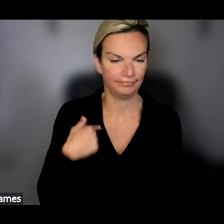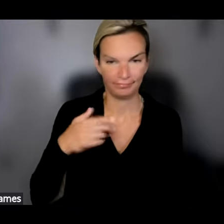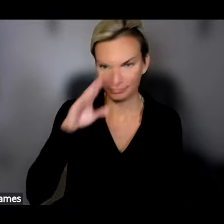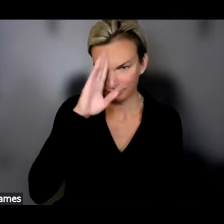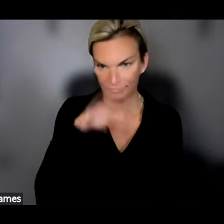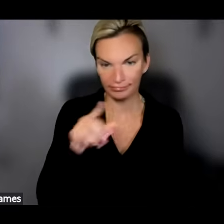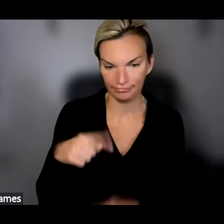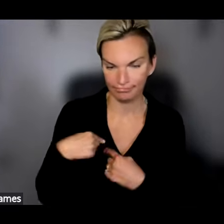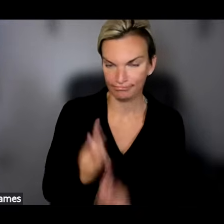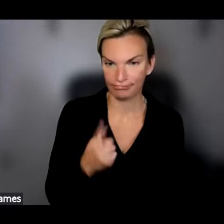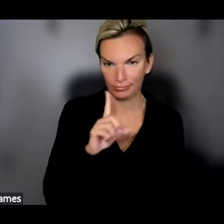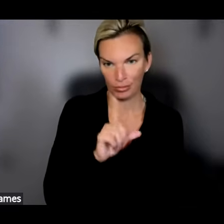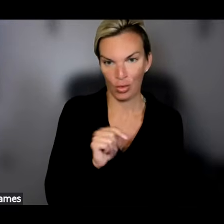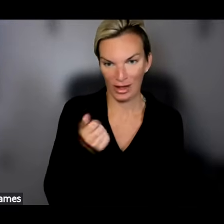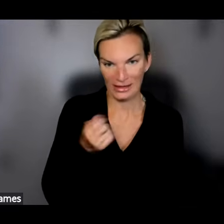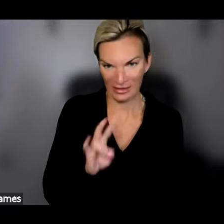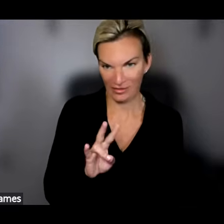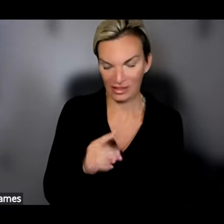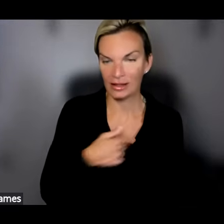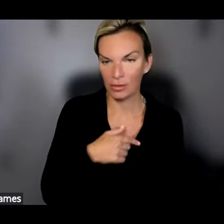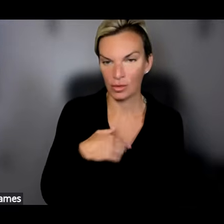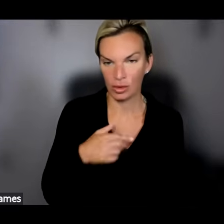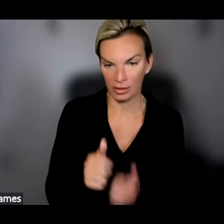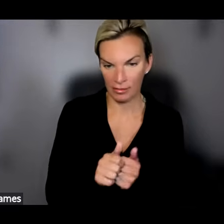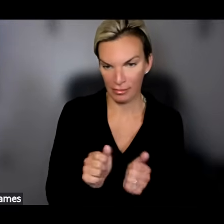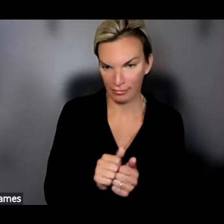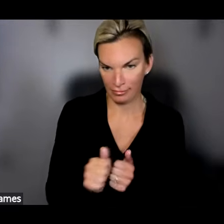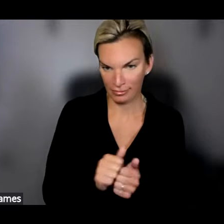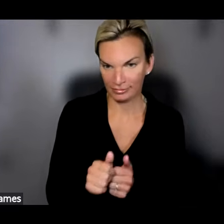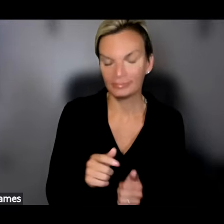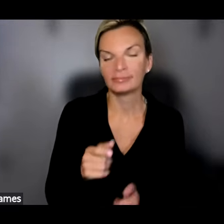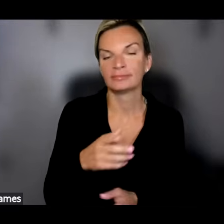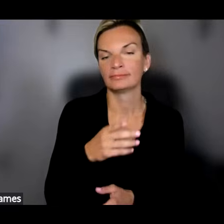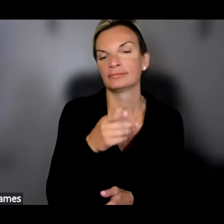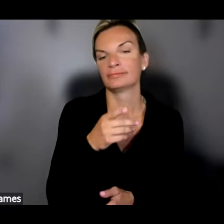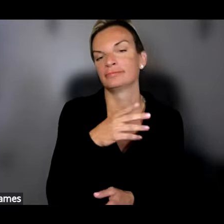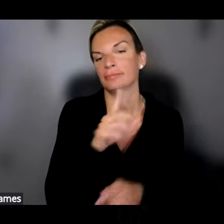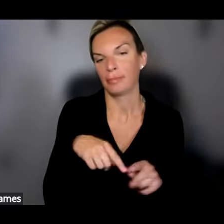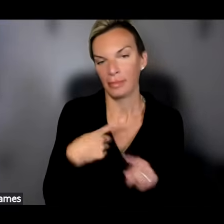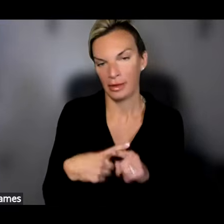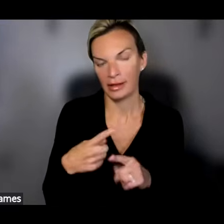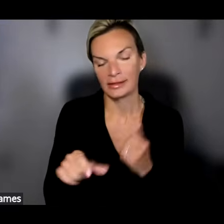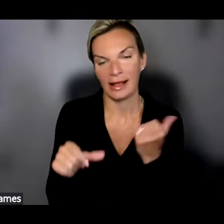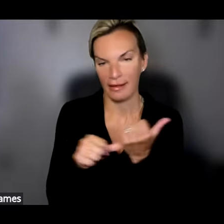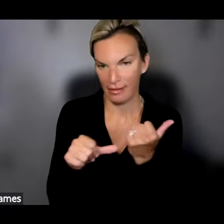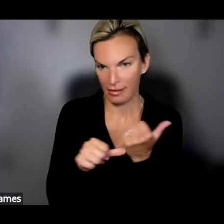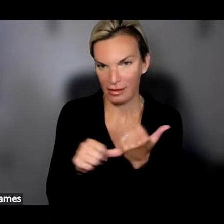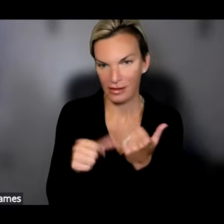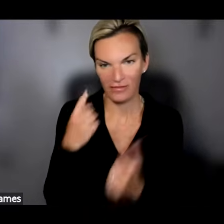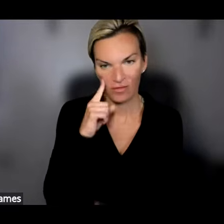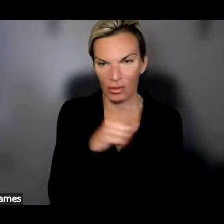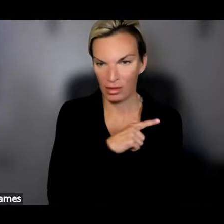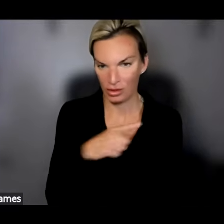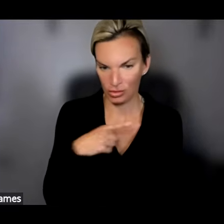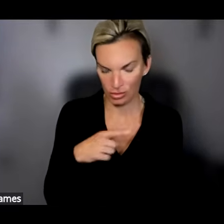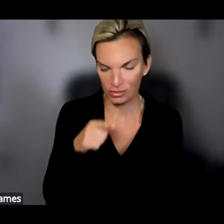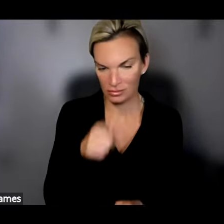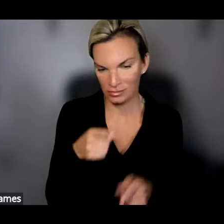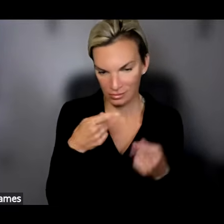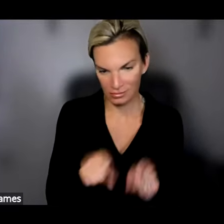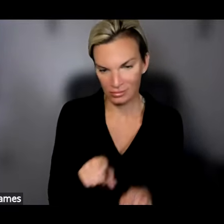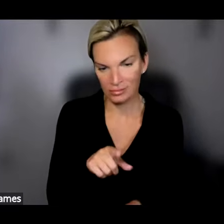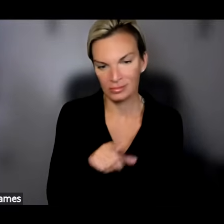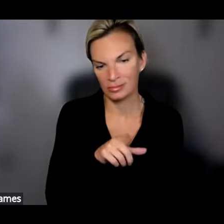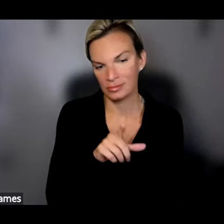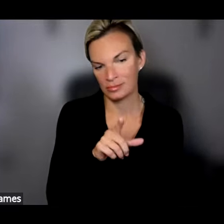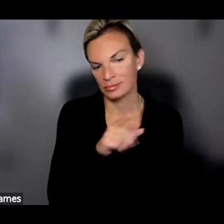campaign manager. Also a legislative aide for her in Lansing from 2017 through 2018. I managed her reelection campaigns